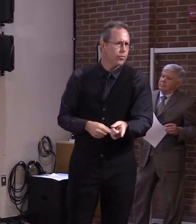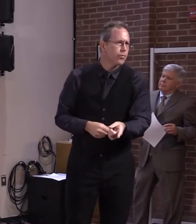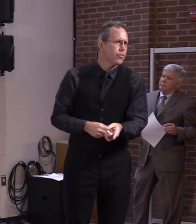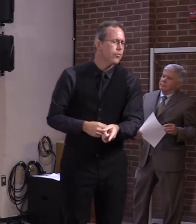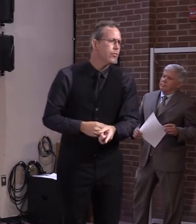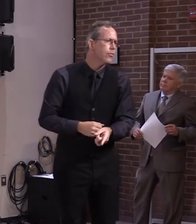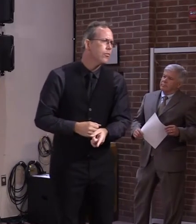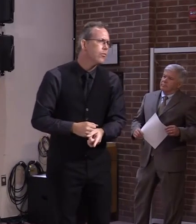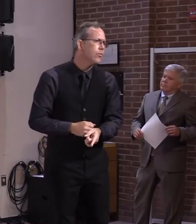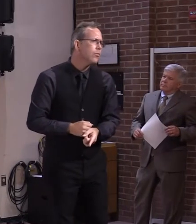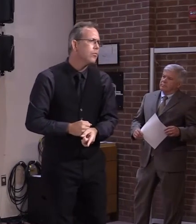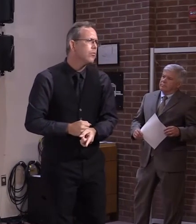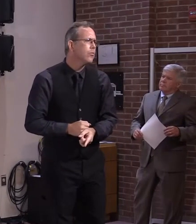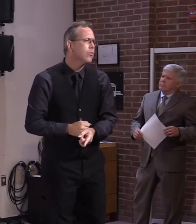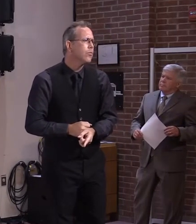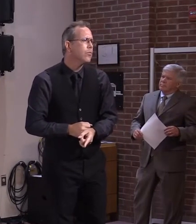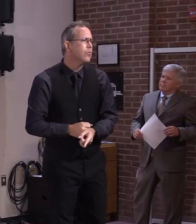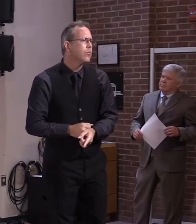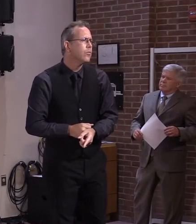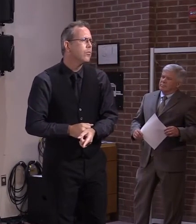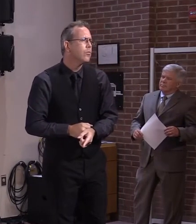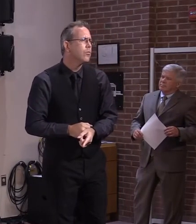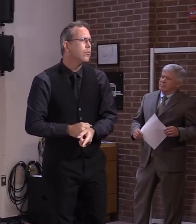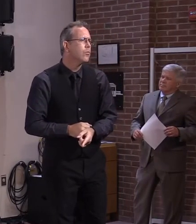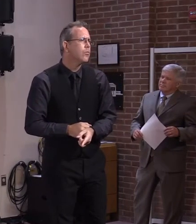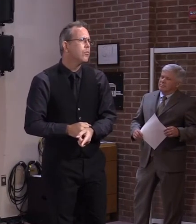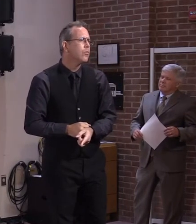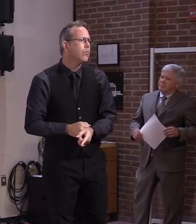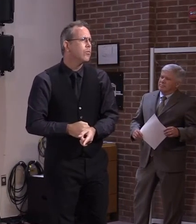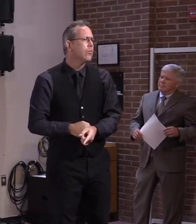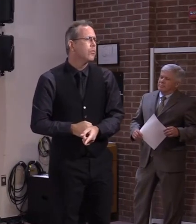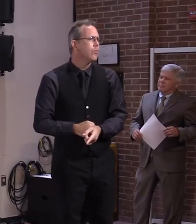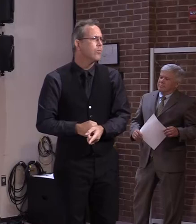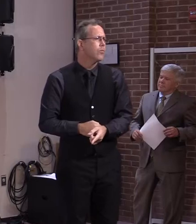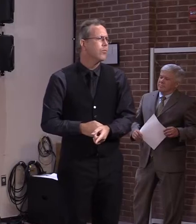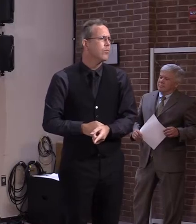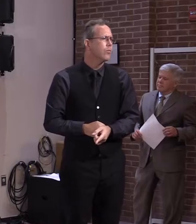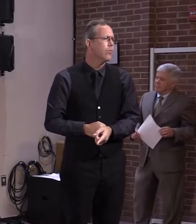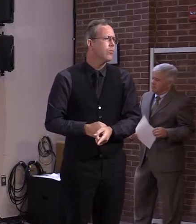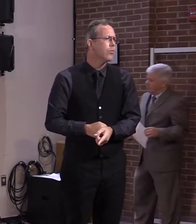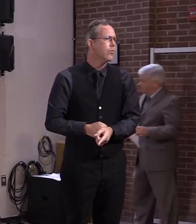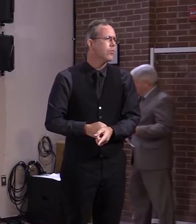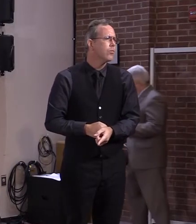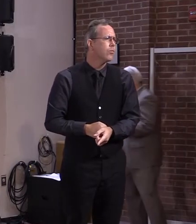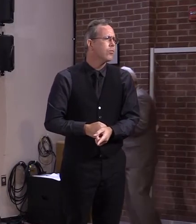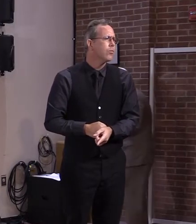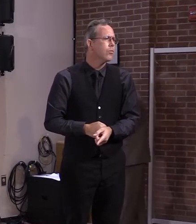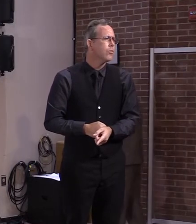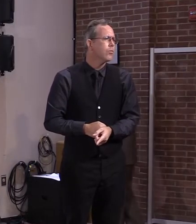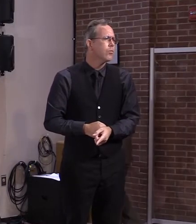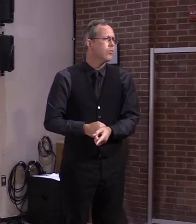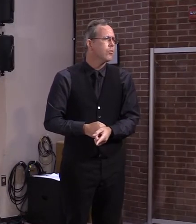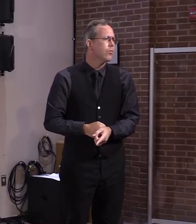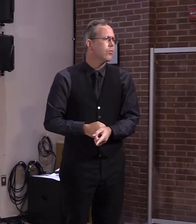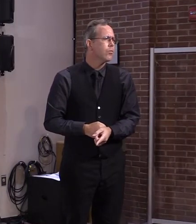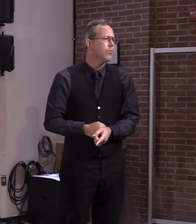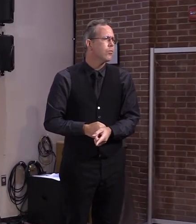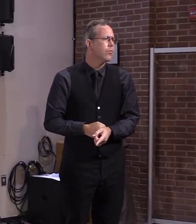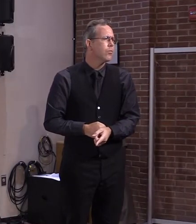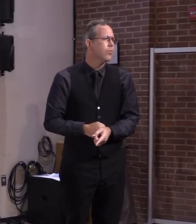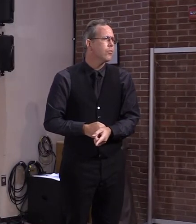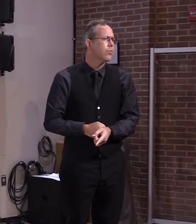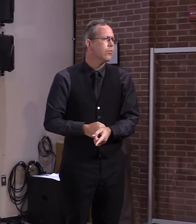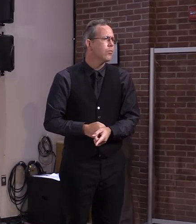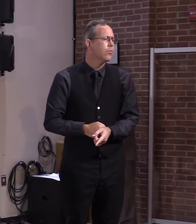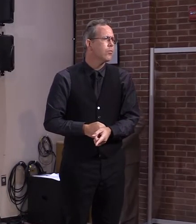of contact tracing in schools where vaccination rates are 80% or greater, or is this